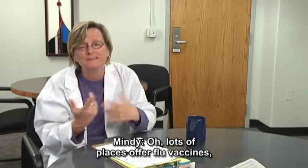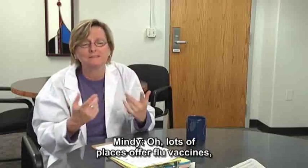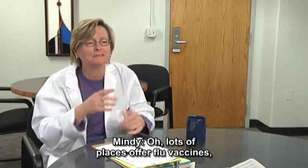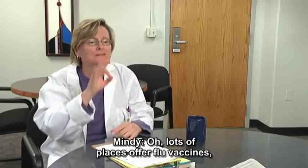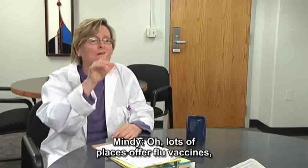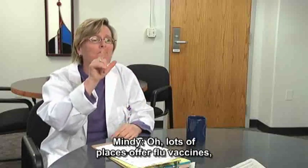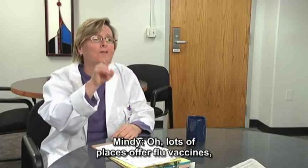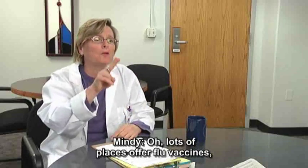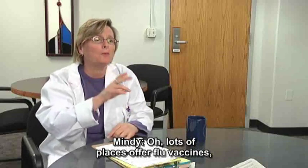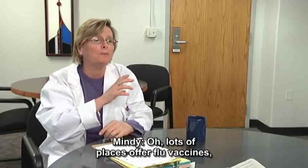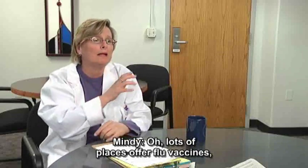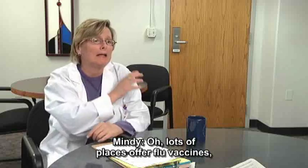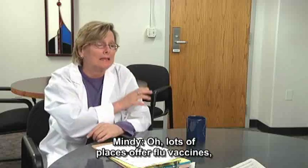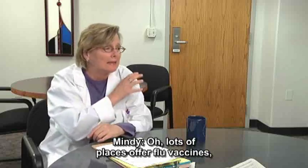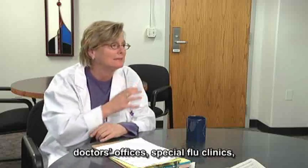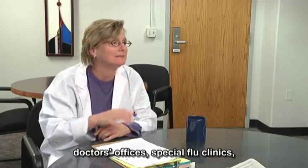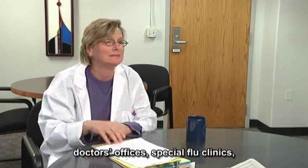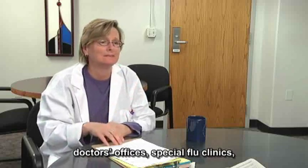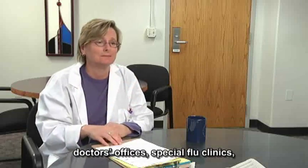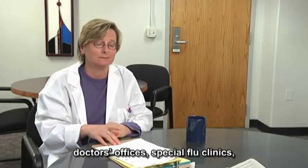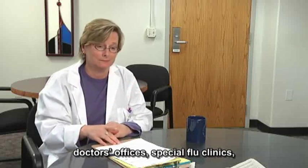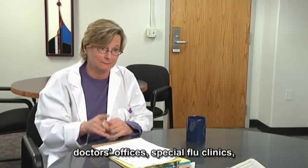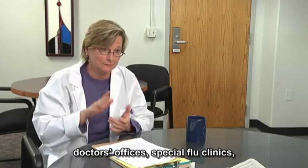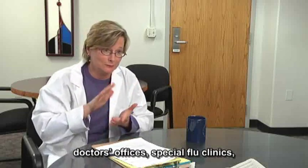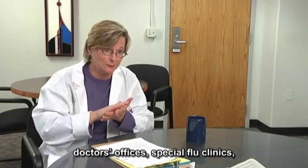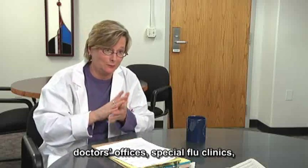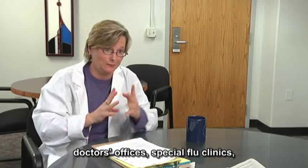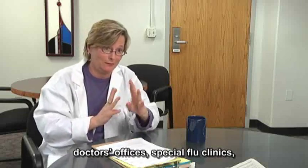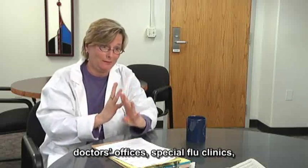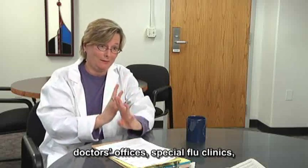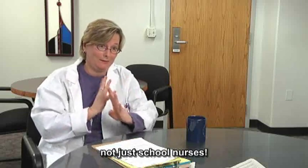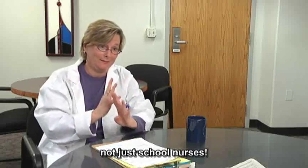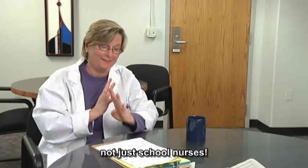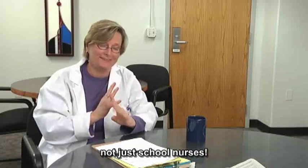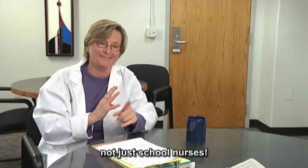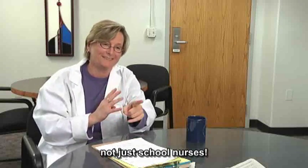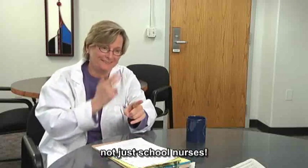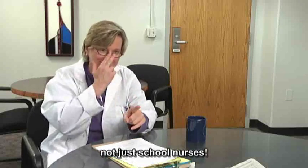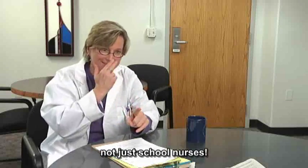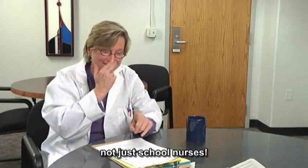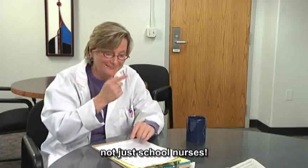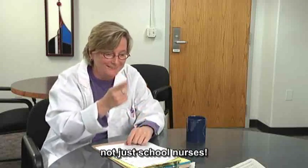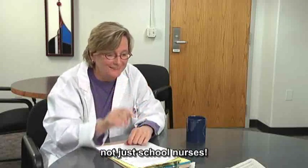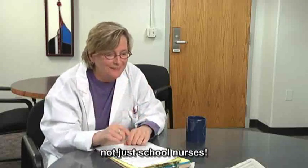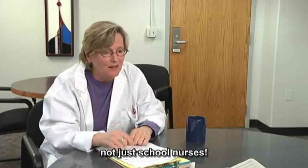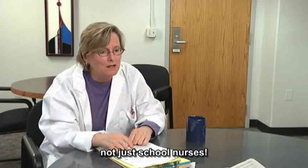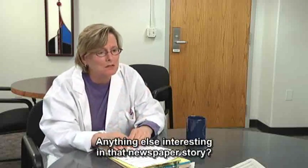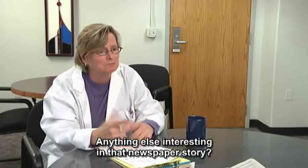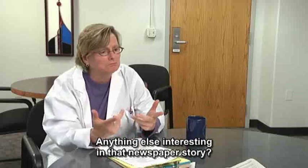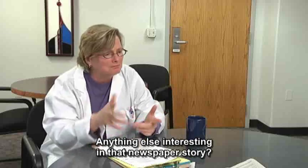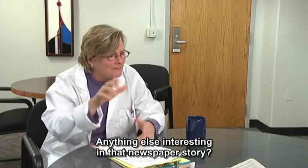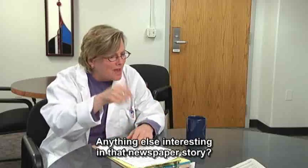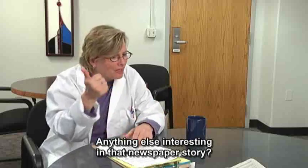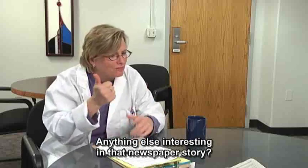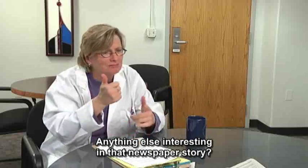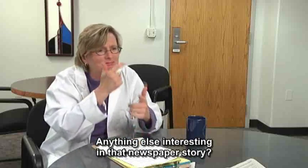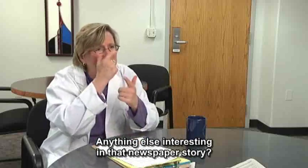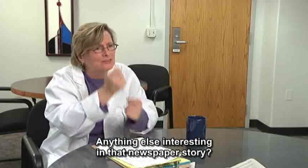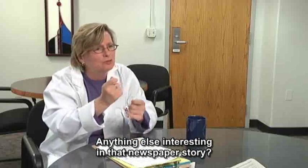doctor's offices, special flu clinics, not just school nurses. Anything else interesting in that newspaper story?